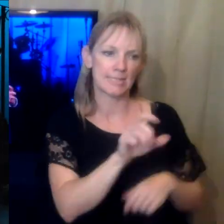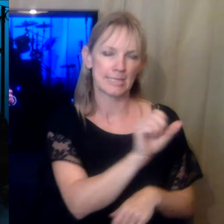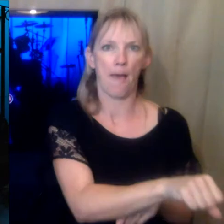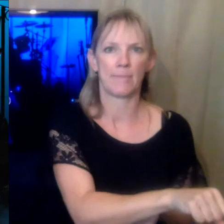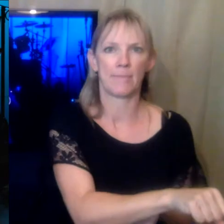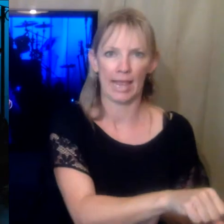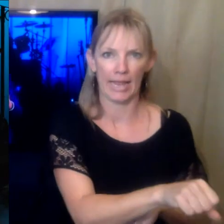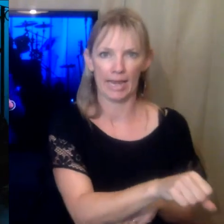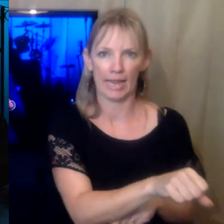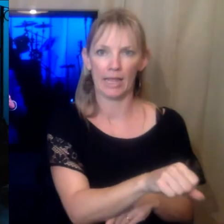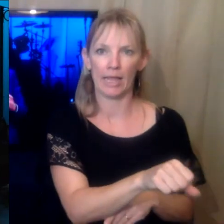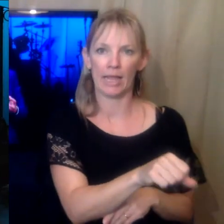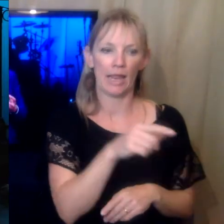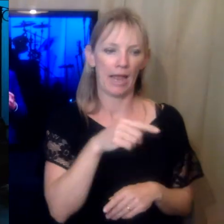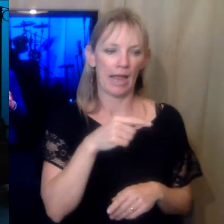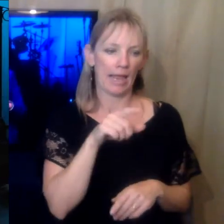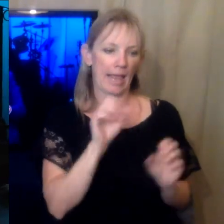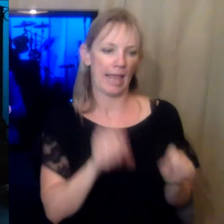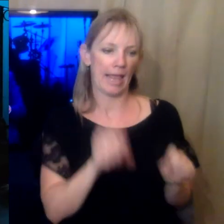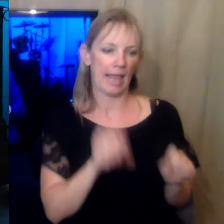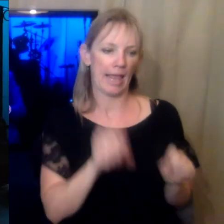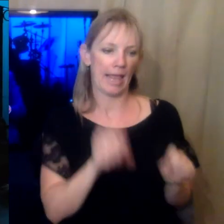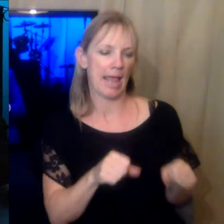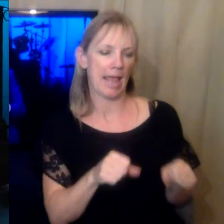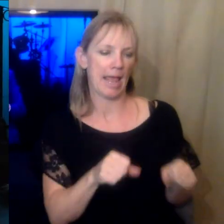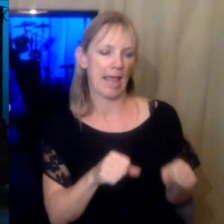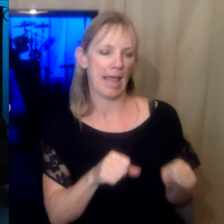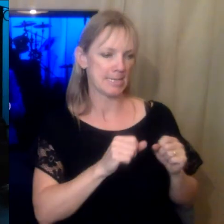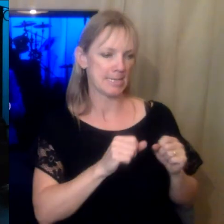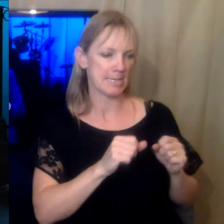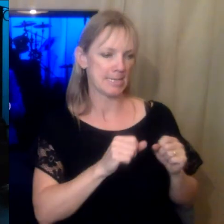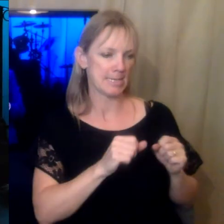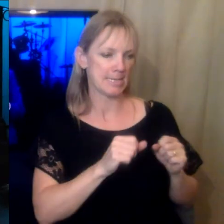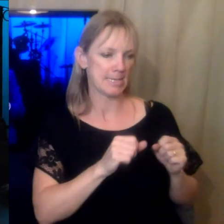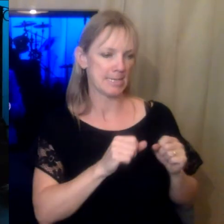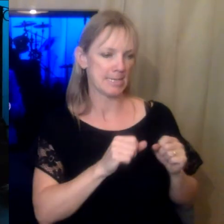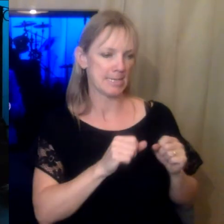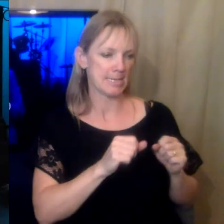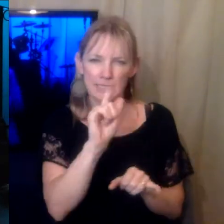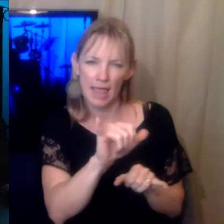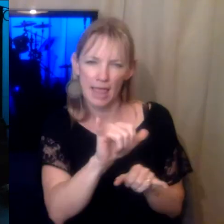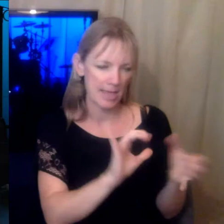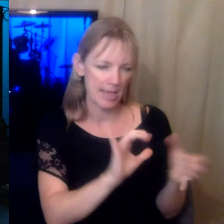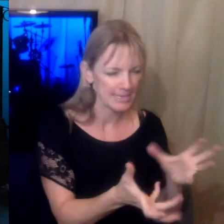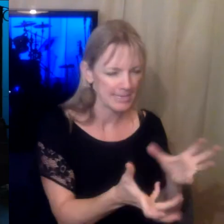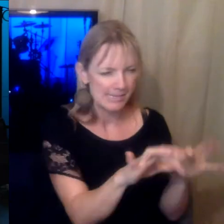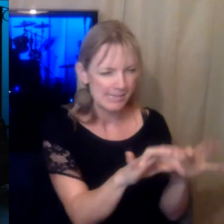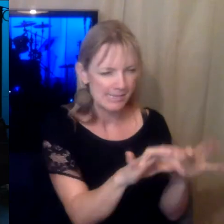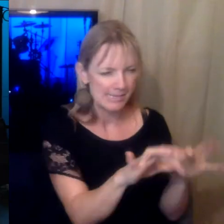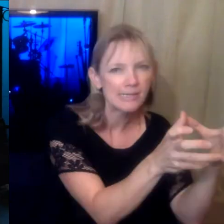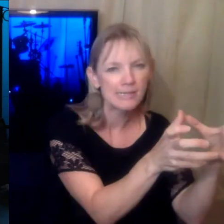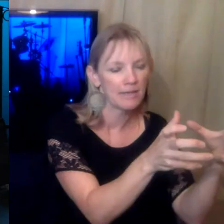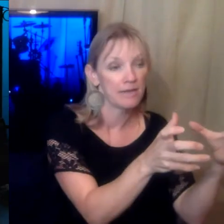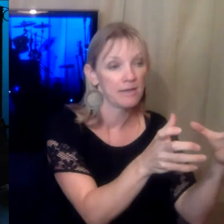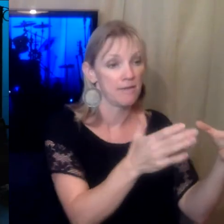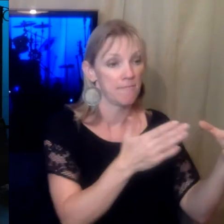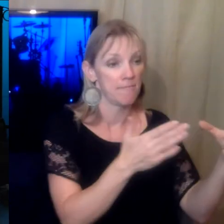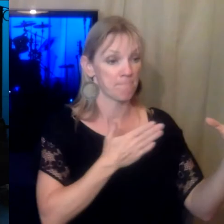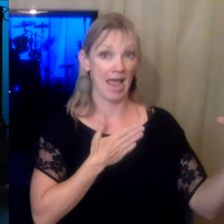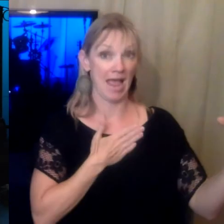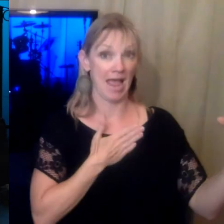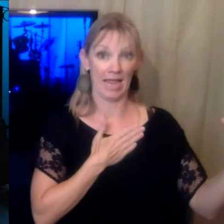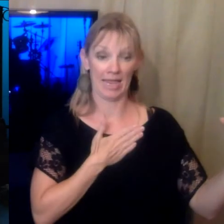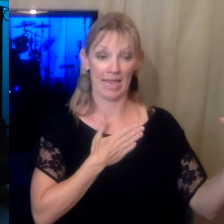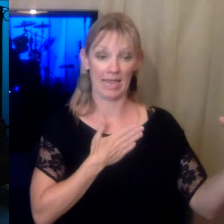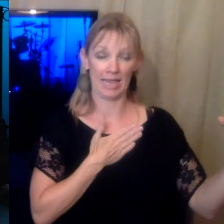as clay they get to mold. The challenge is that many parents mold their children in ways that meet their own